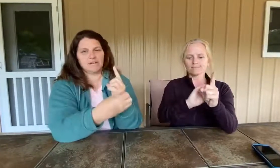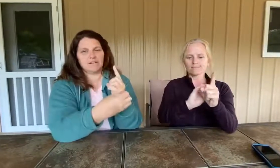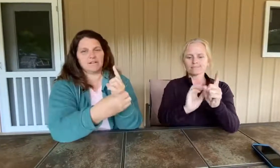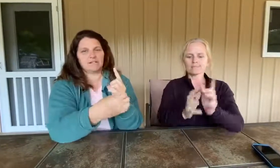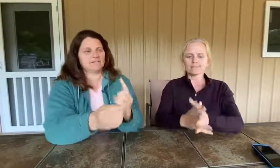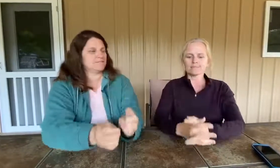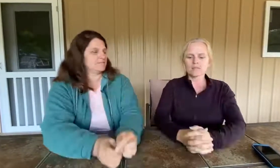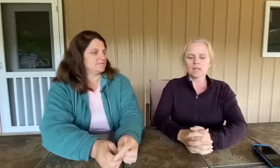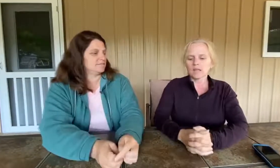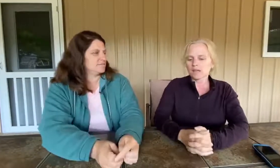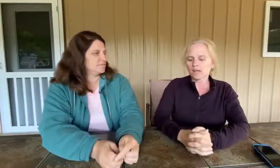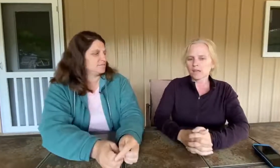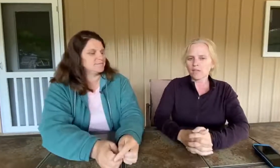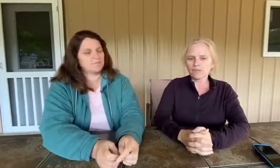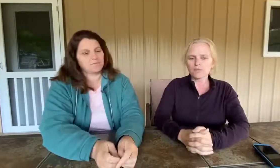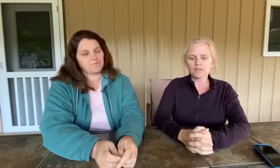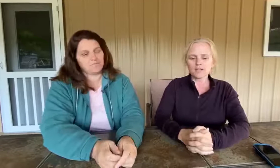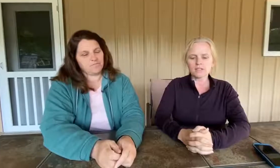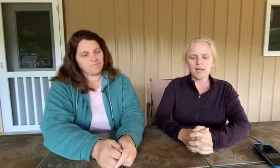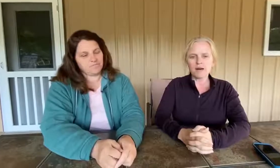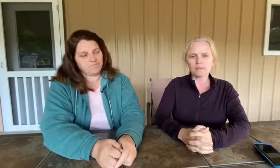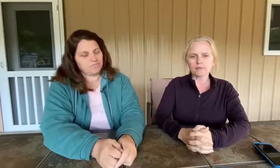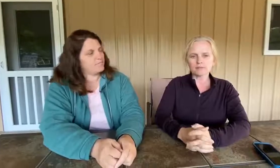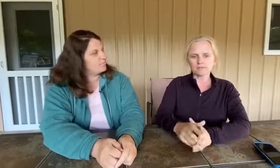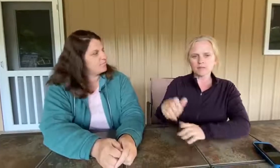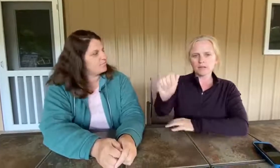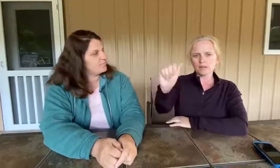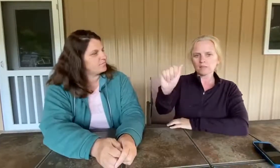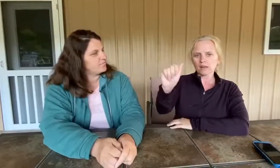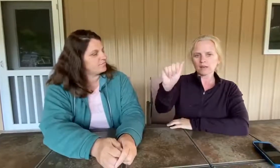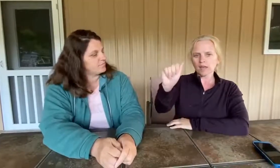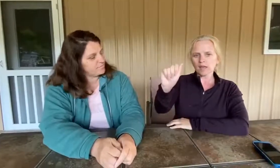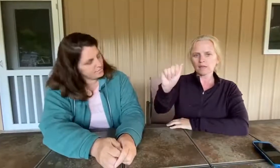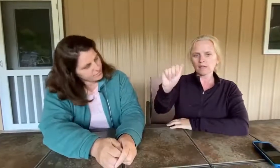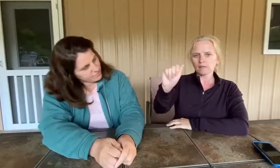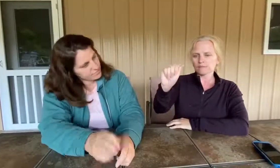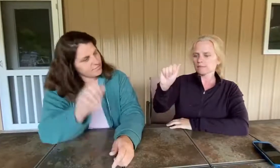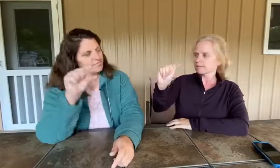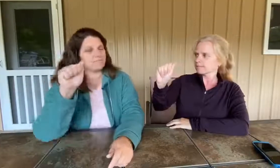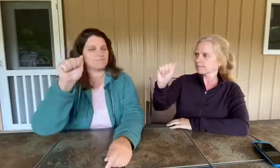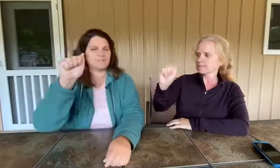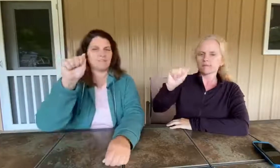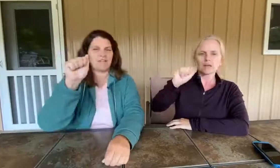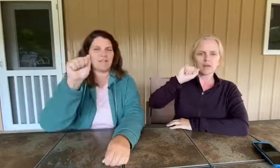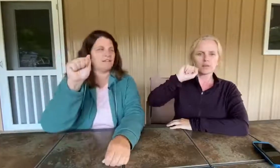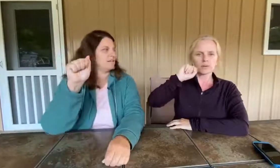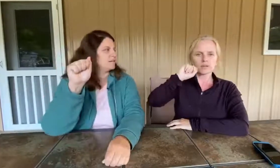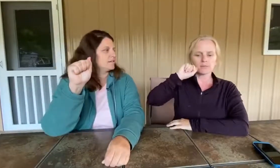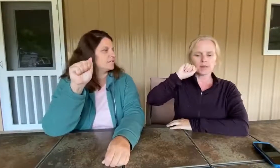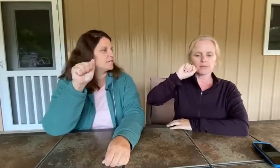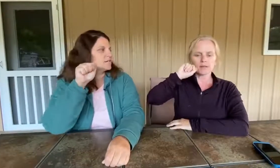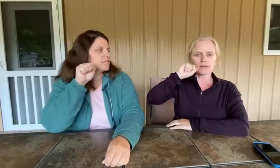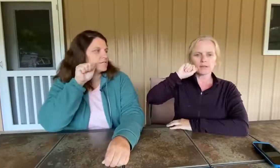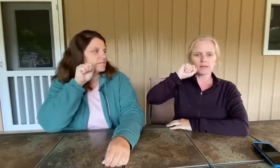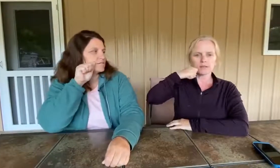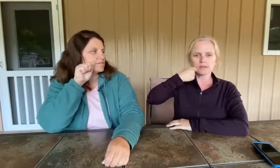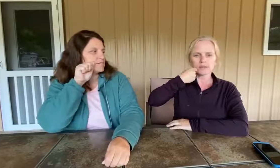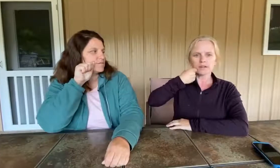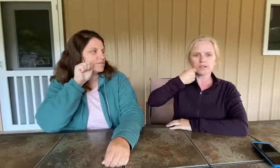Banana. Mm-hmm. And another fruit is apple. You make an A and you put it up by your mouth and you